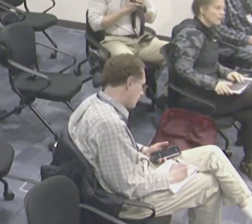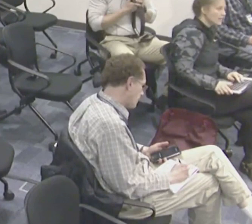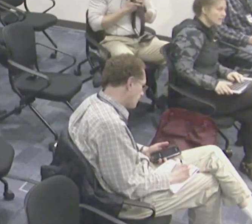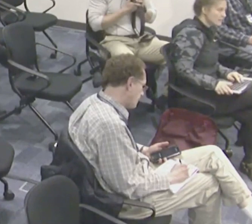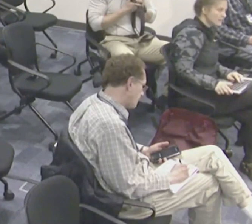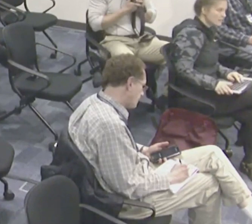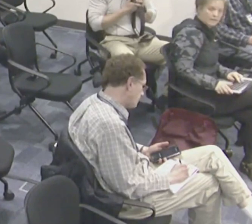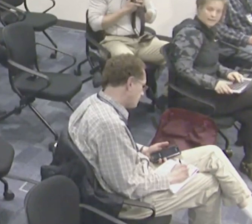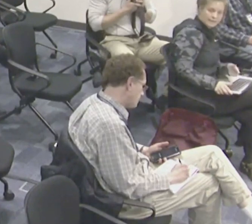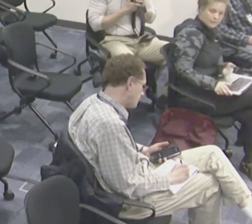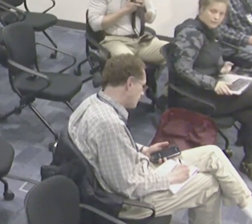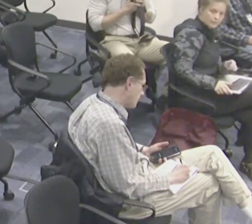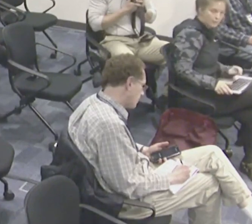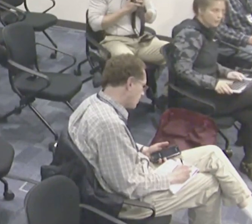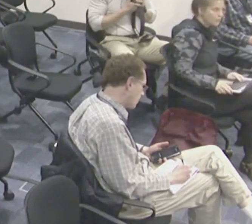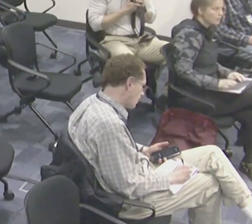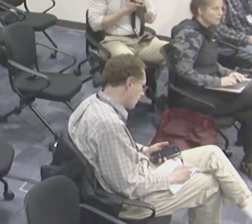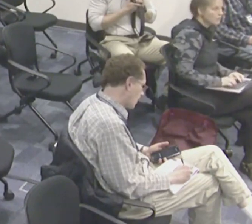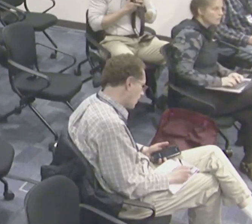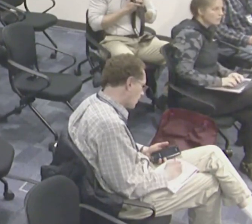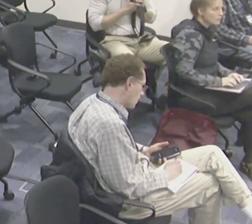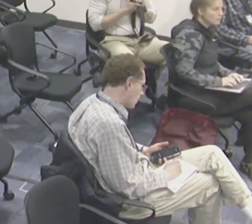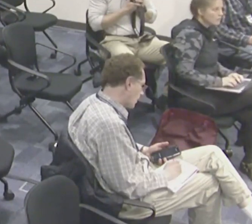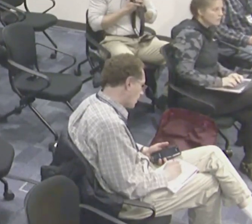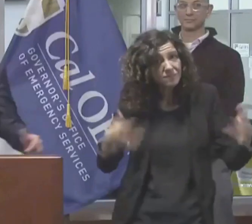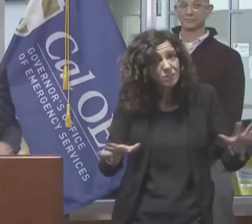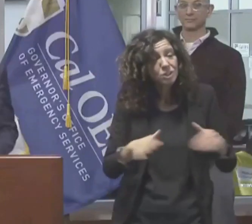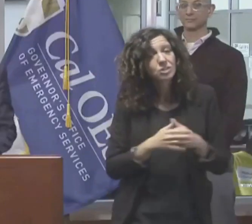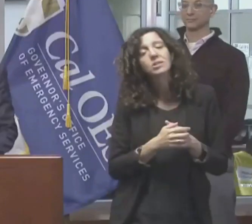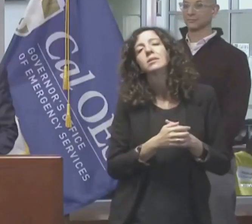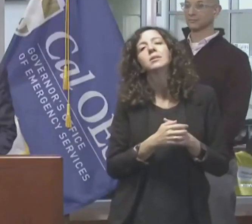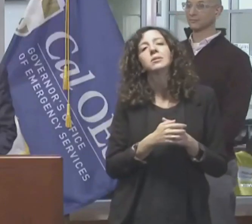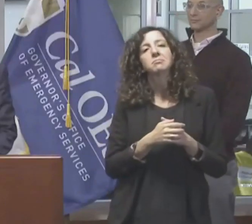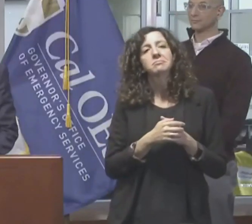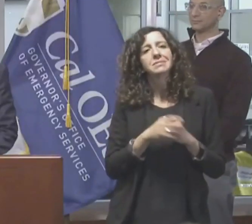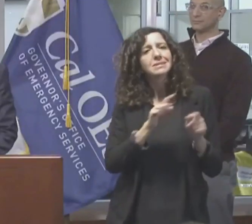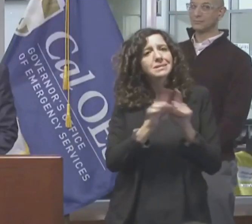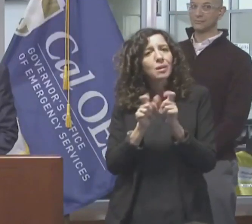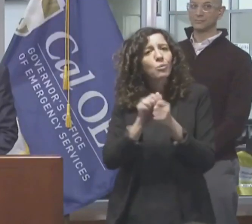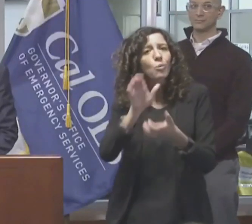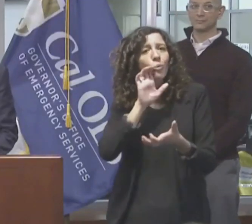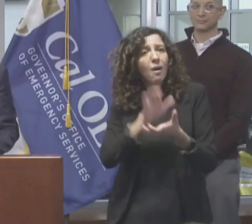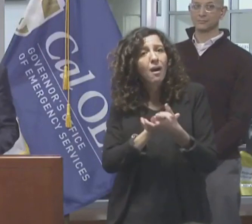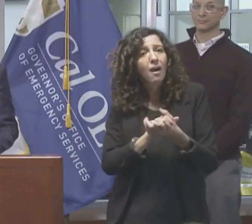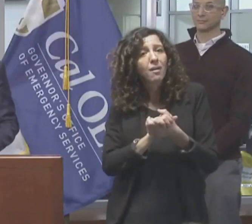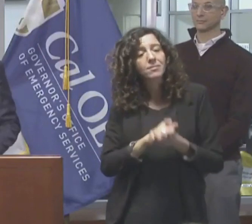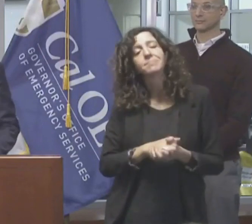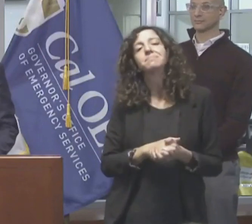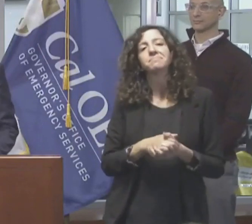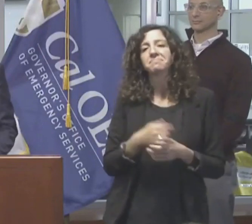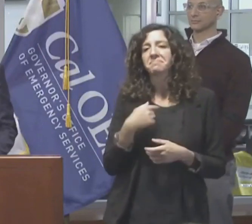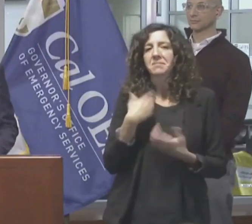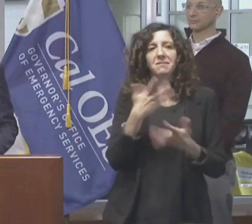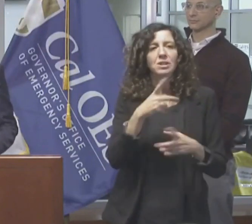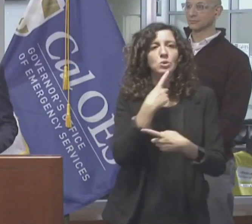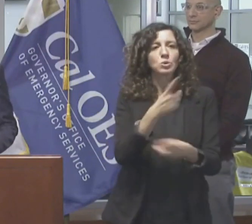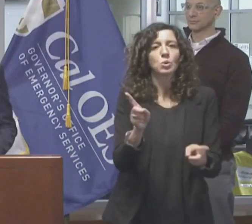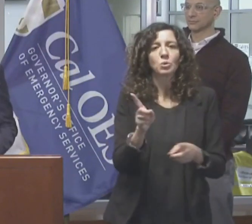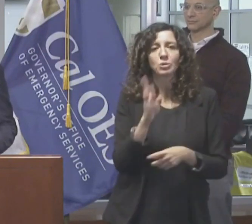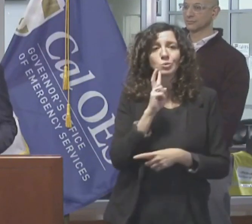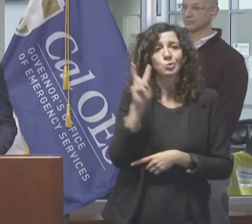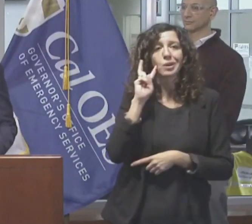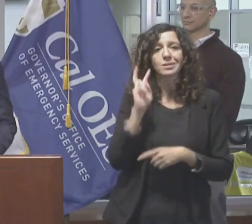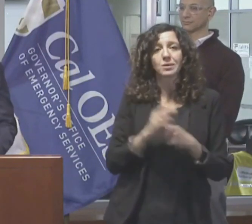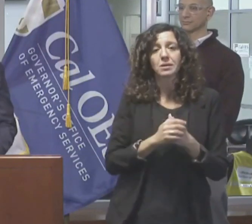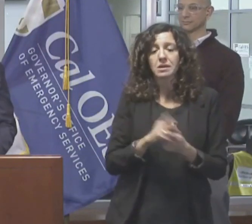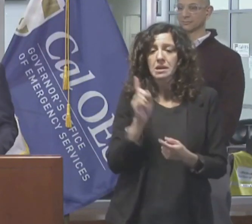Have you all been tested? And same for the first partner? I said this 2 days ago, and I stand by it.